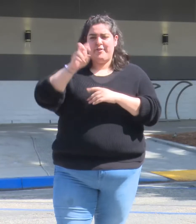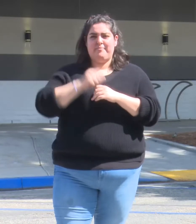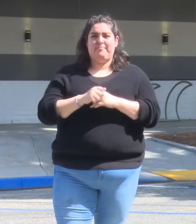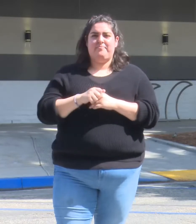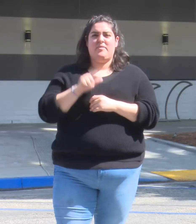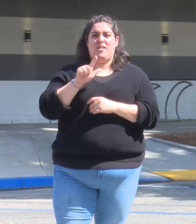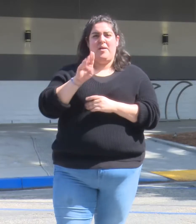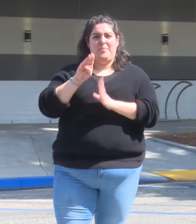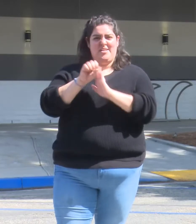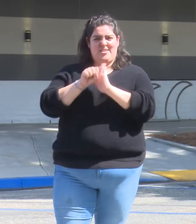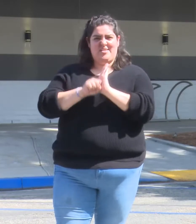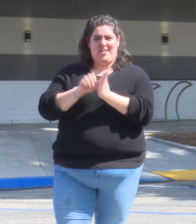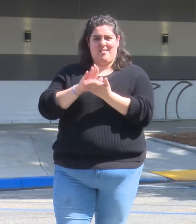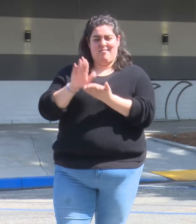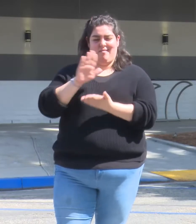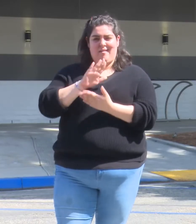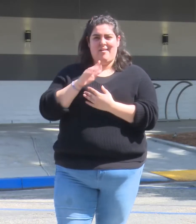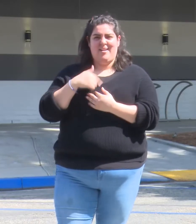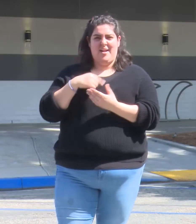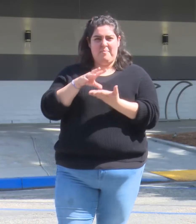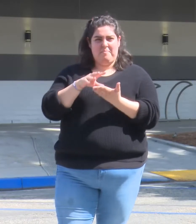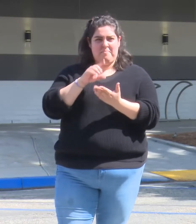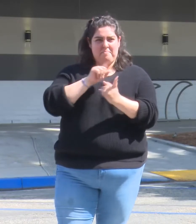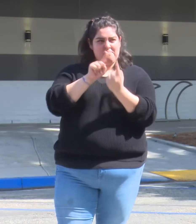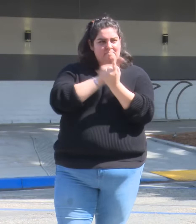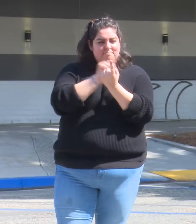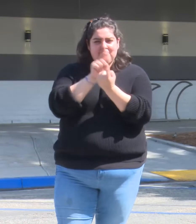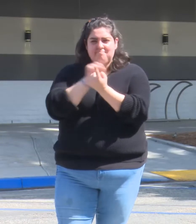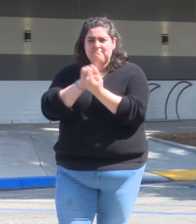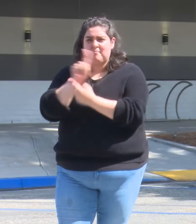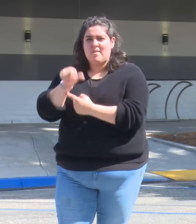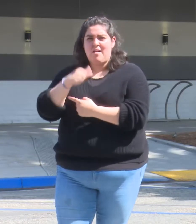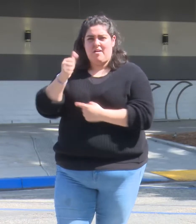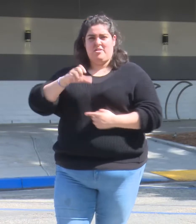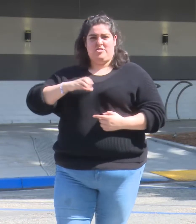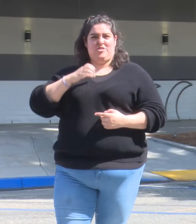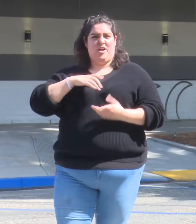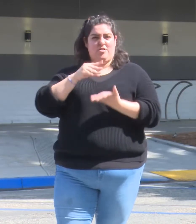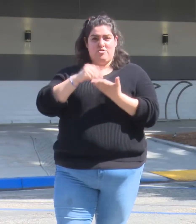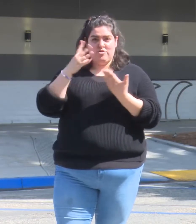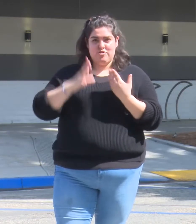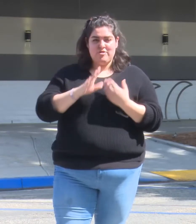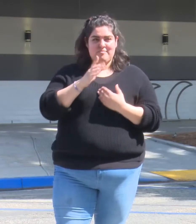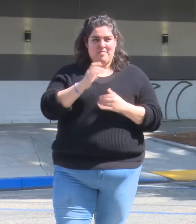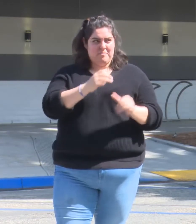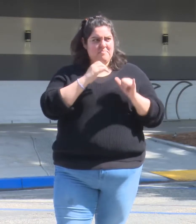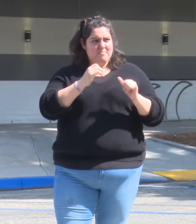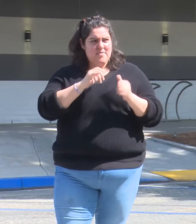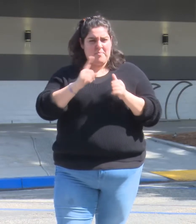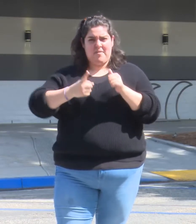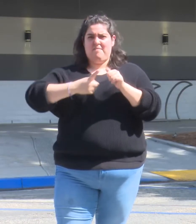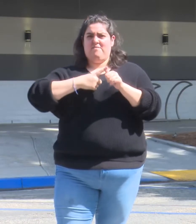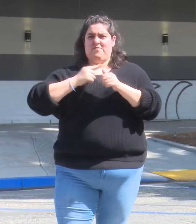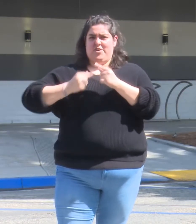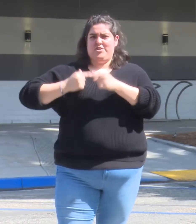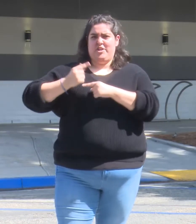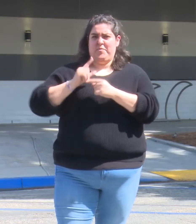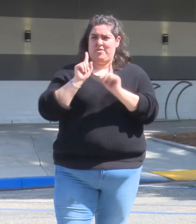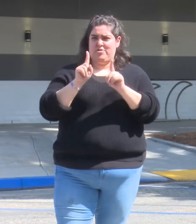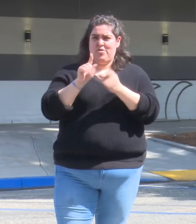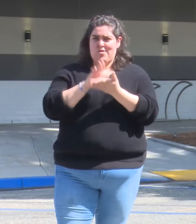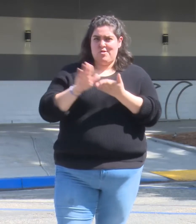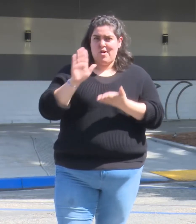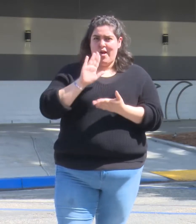other Chicano students who had similar dreams and, like me, were the first in their families to attend college. We